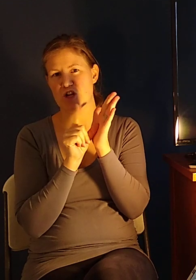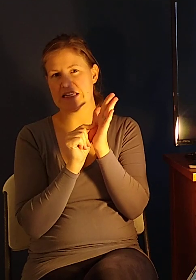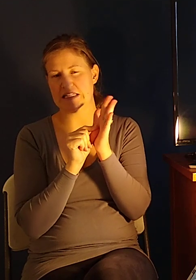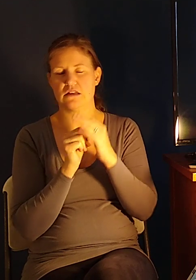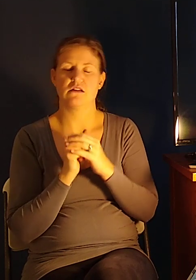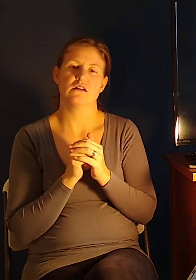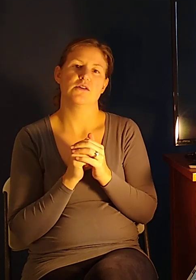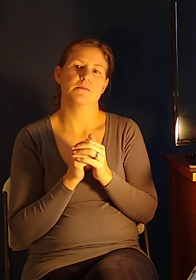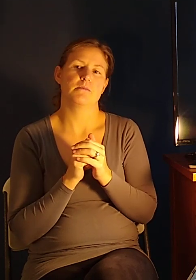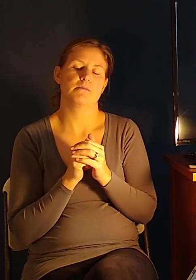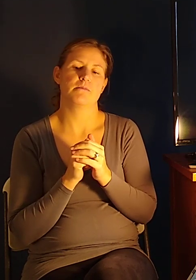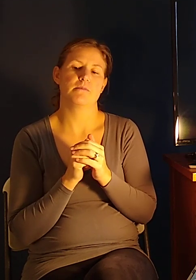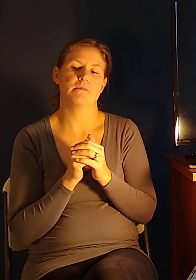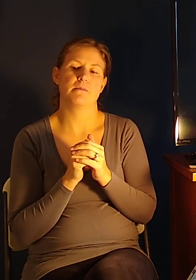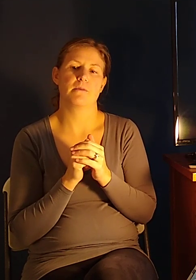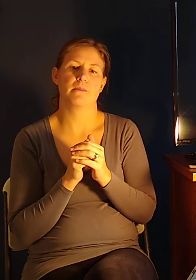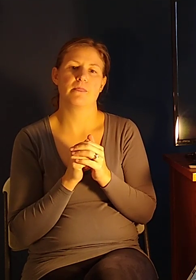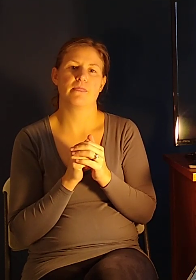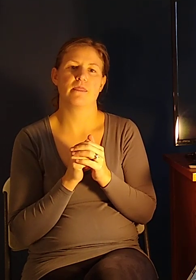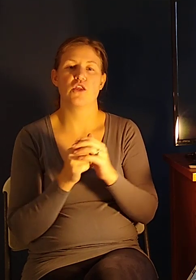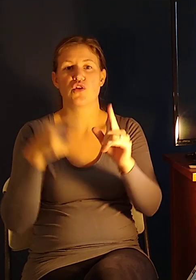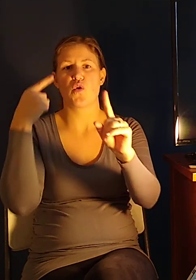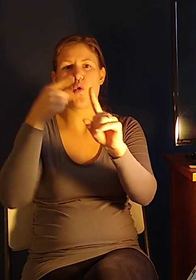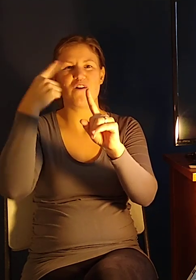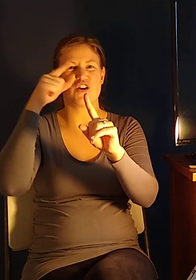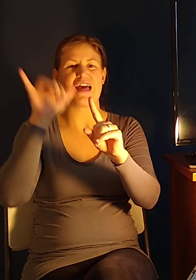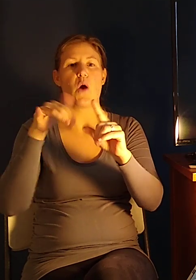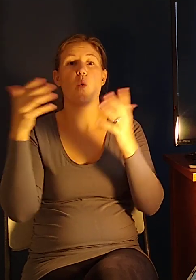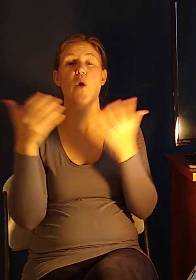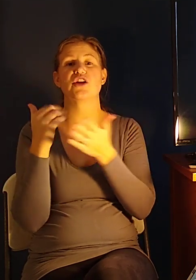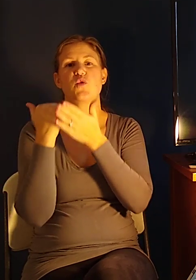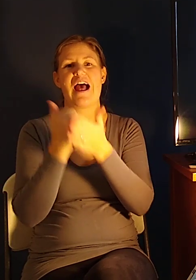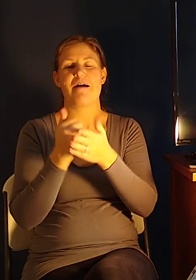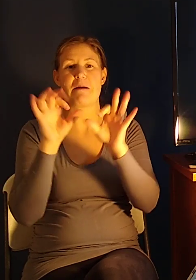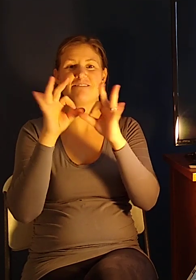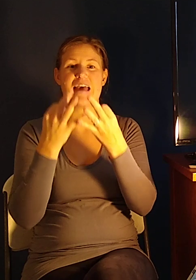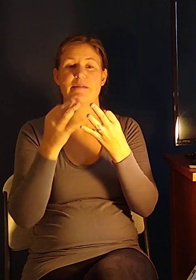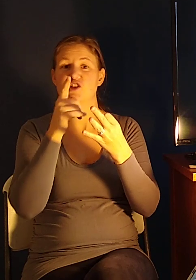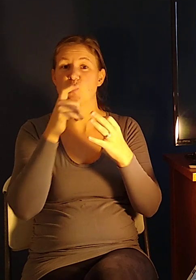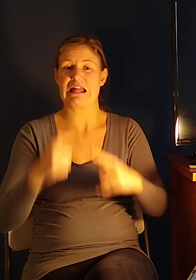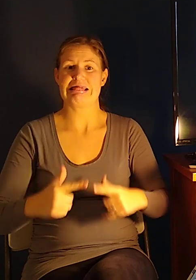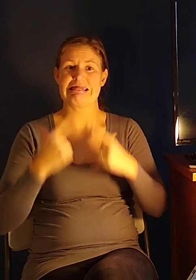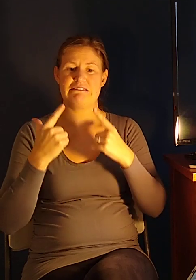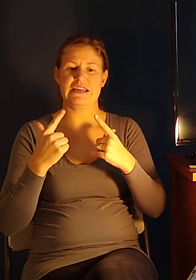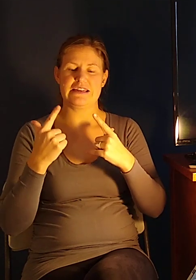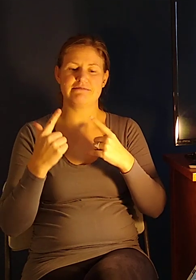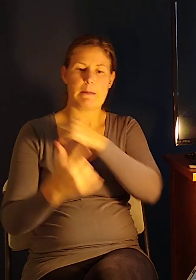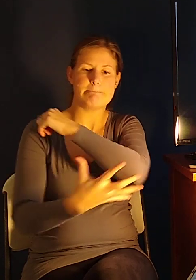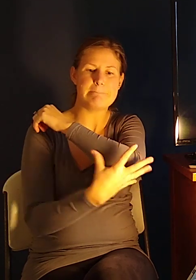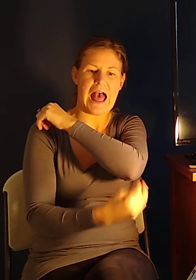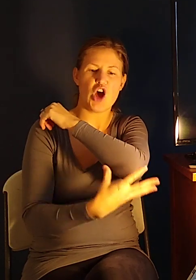And the goal of this was to help families living in poverty or unsafe